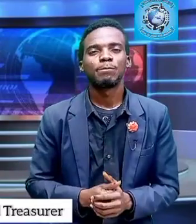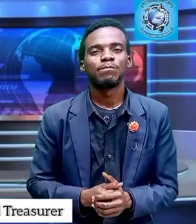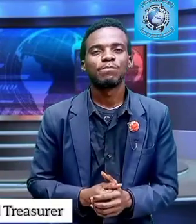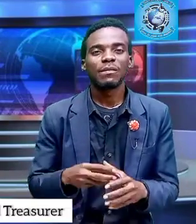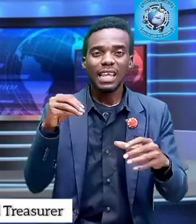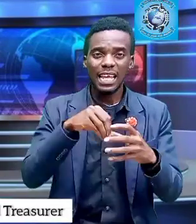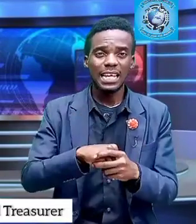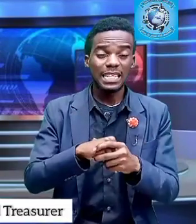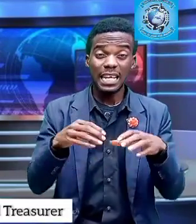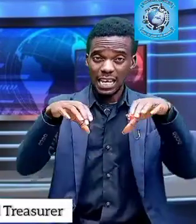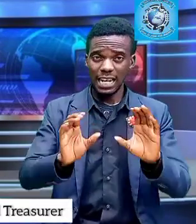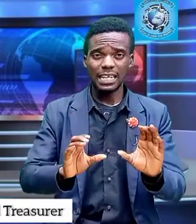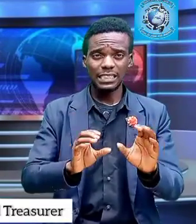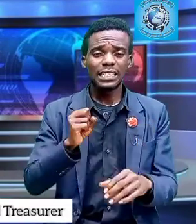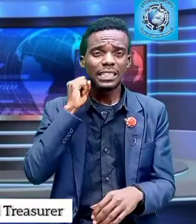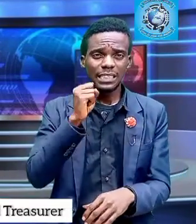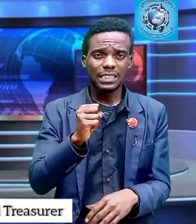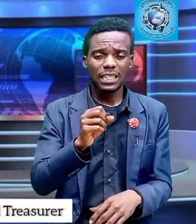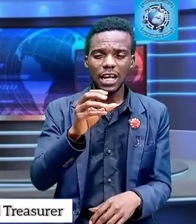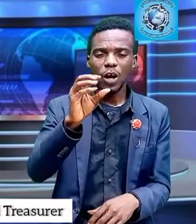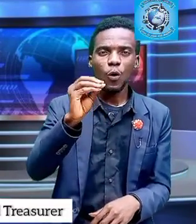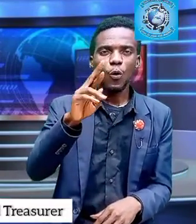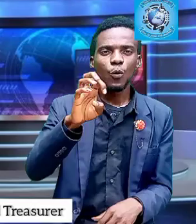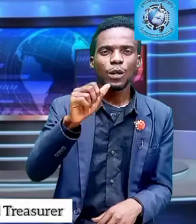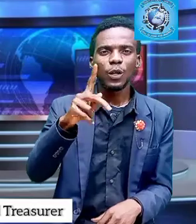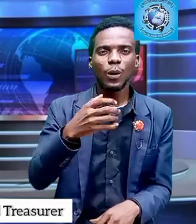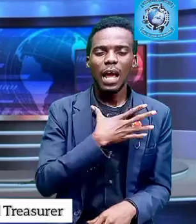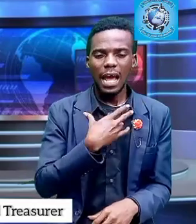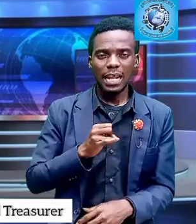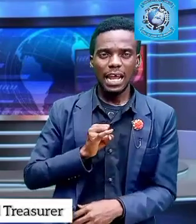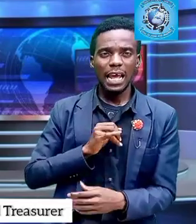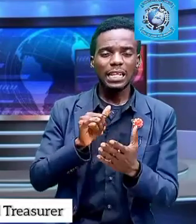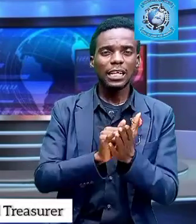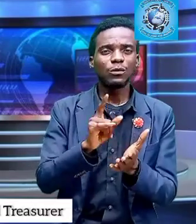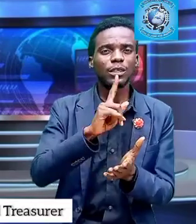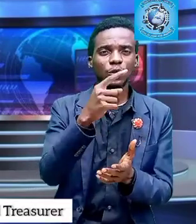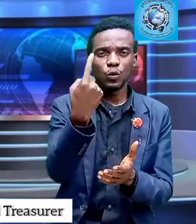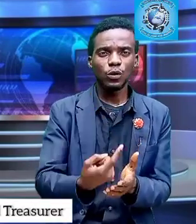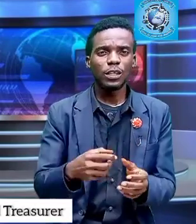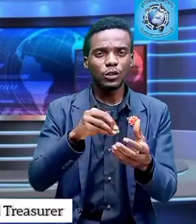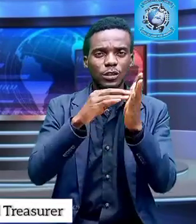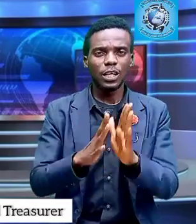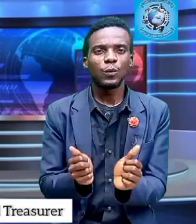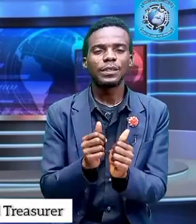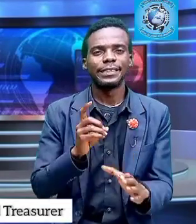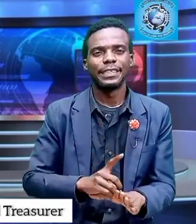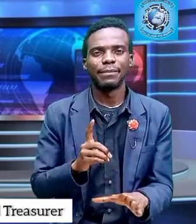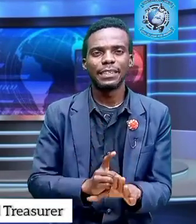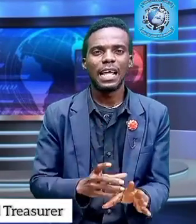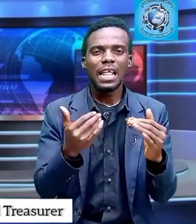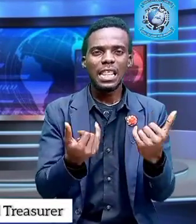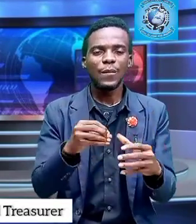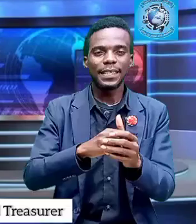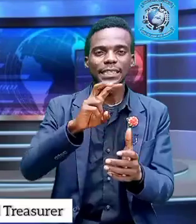In the pioneer class, Taiwo Osayi Oreloa and I that were the only students with disabilities. Now